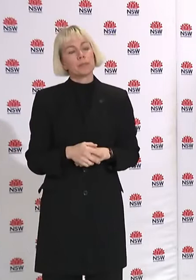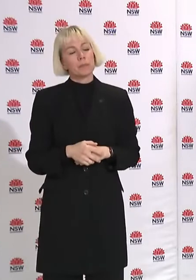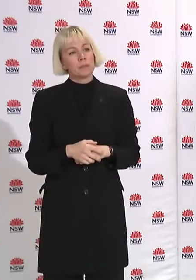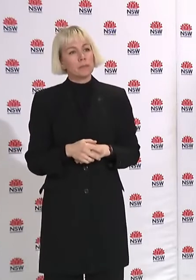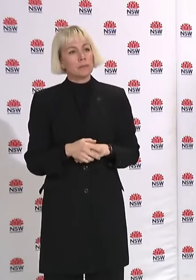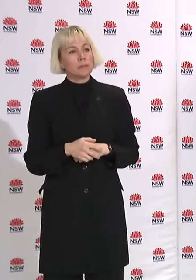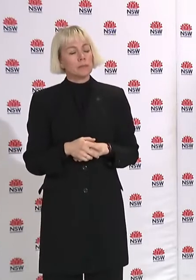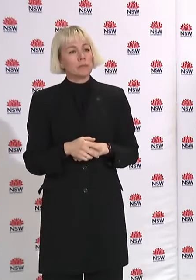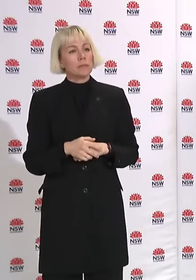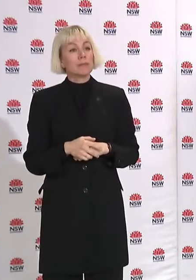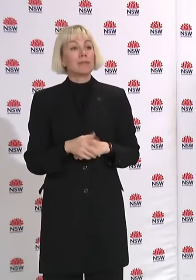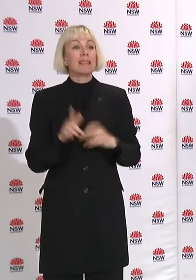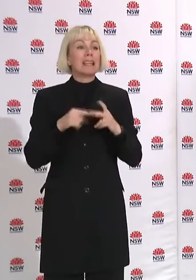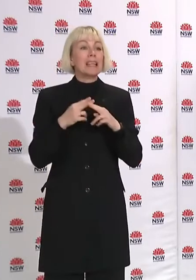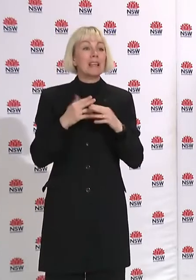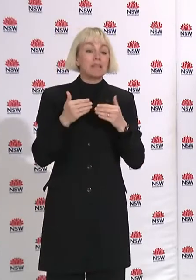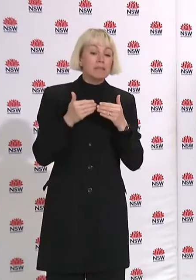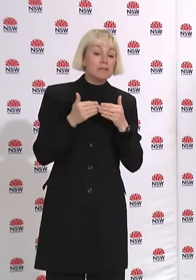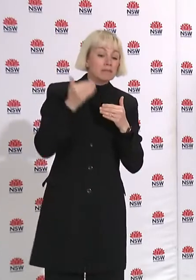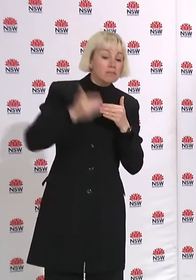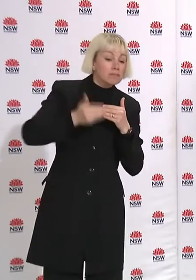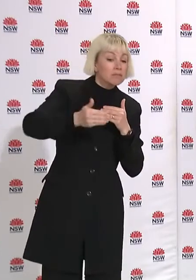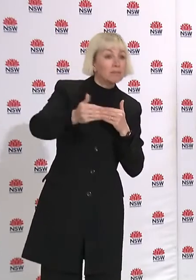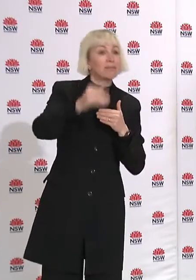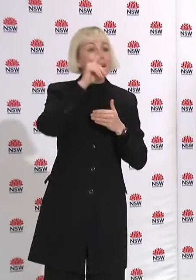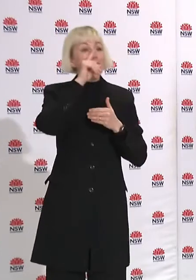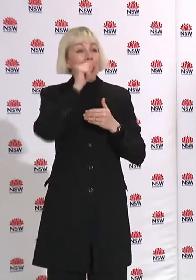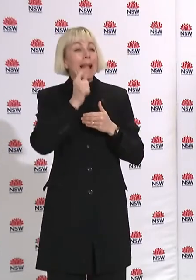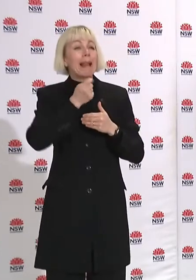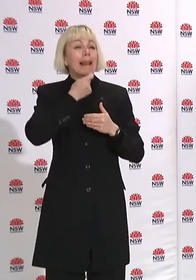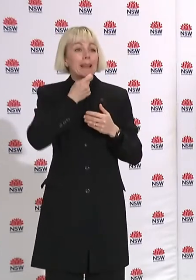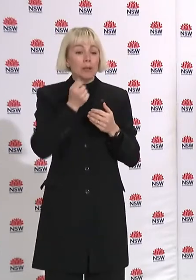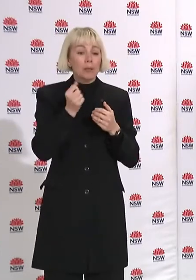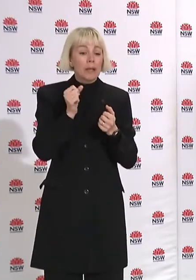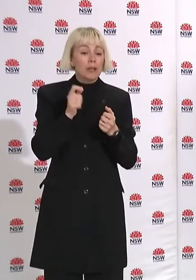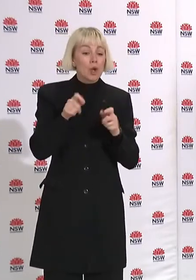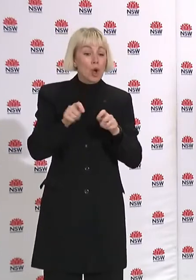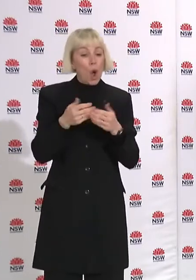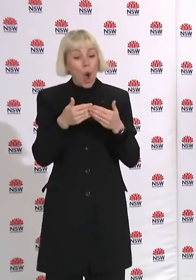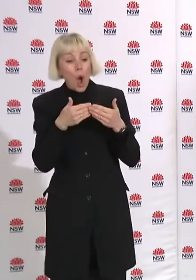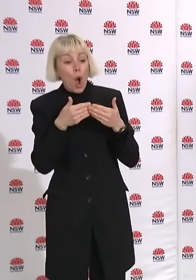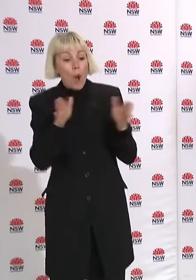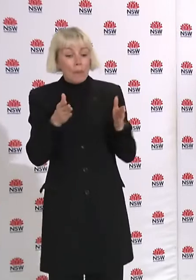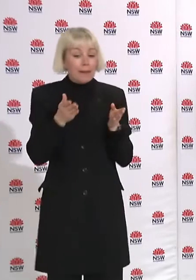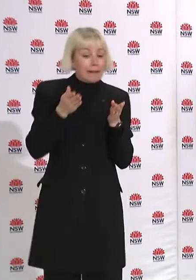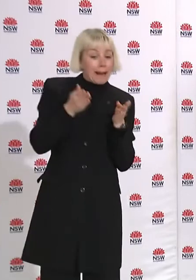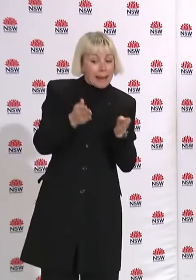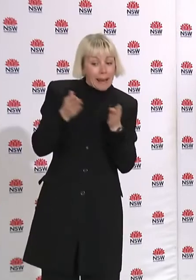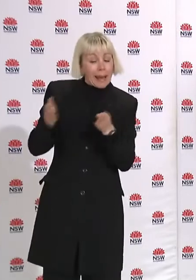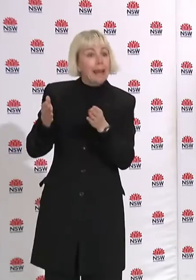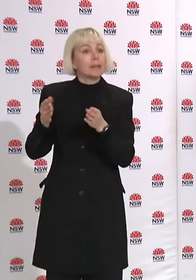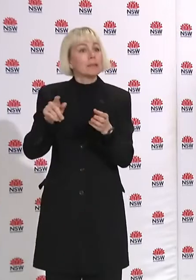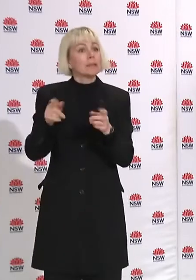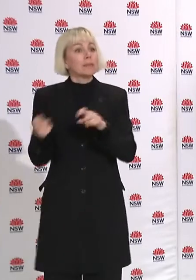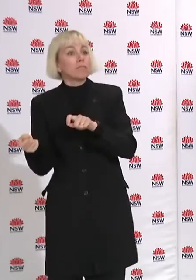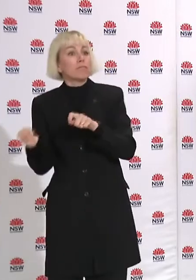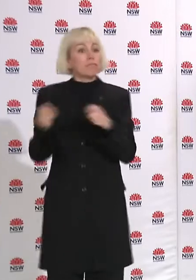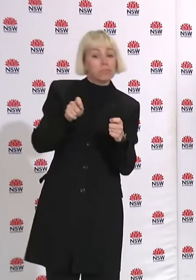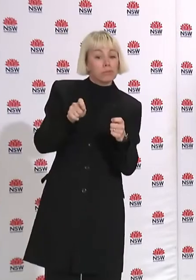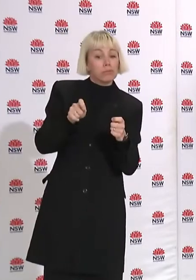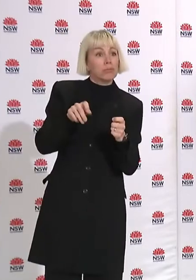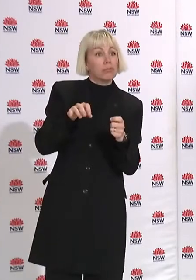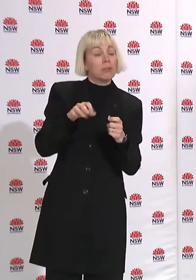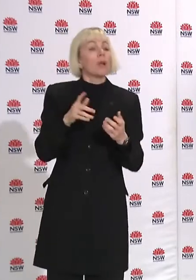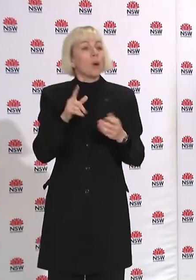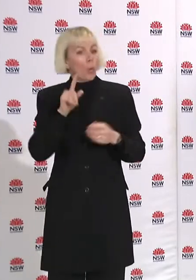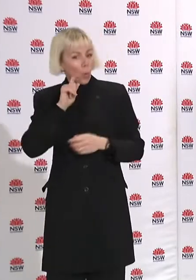to open up, to ease restrictions, to let the economy undertake its necessary work, we will do that. But we will have a